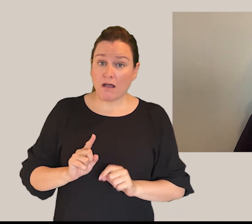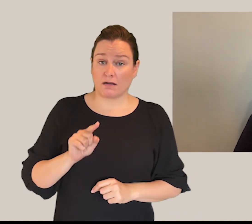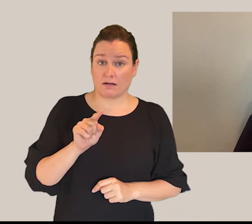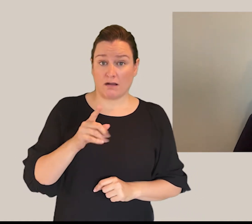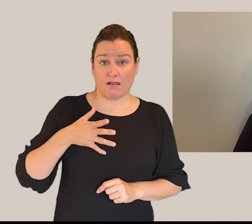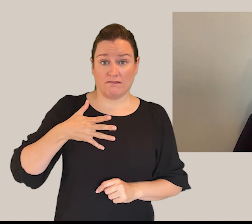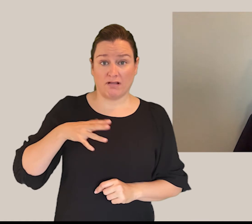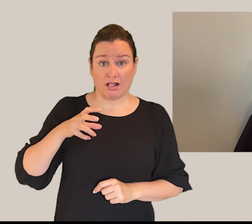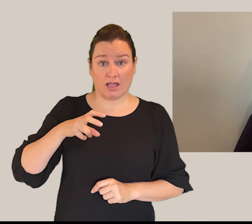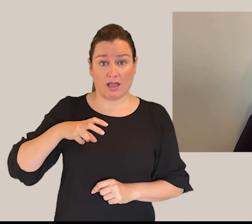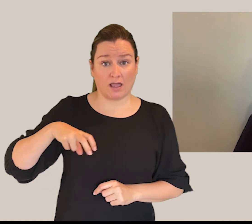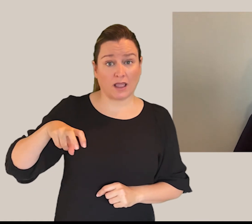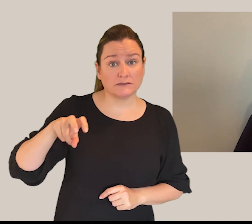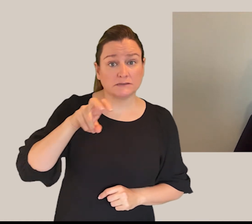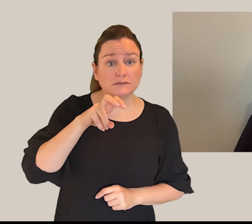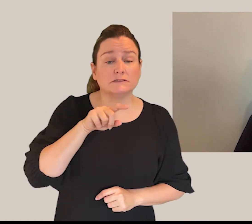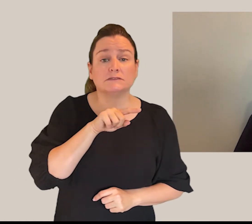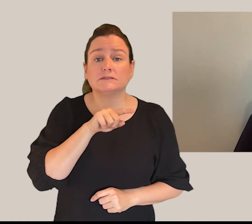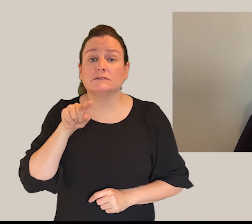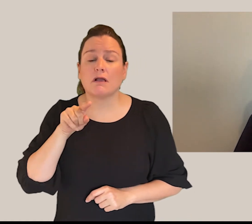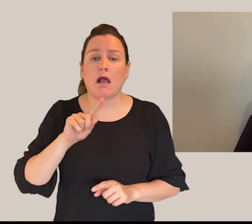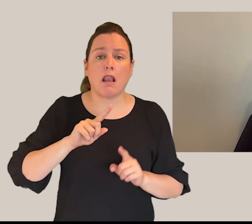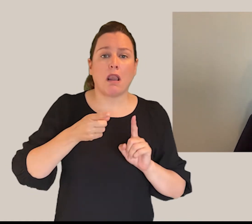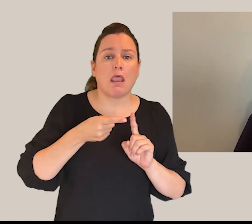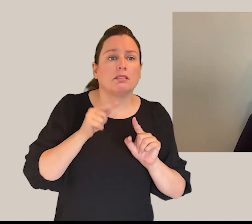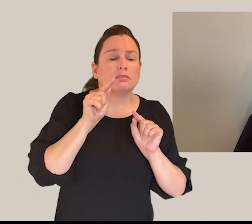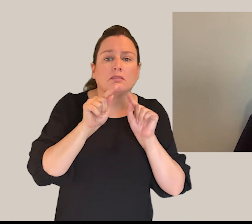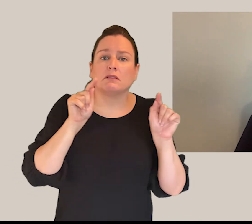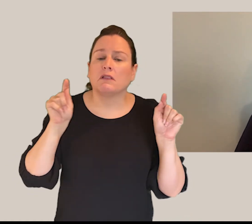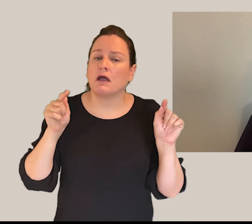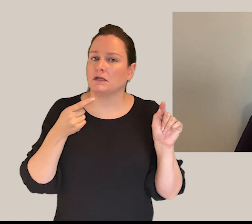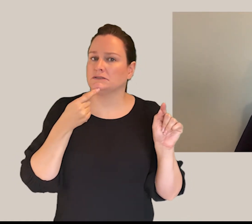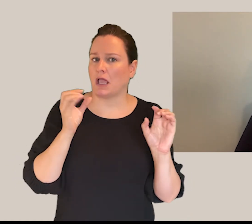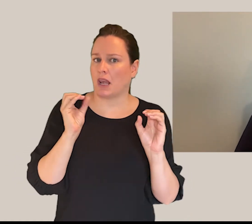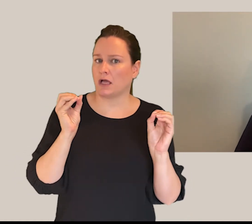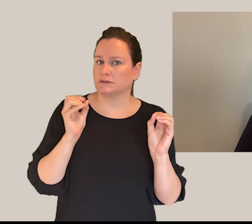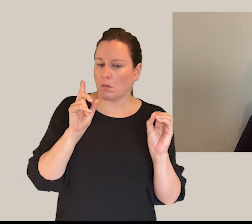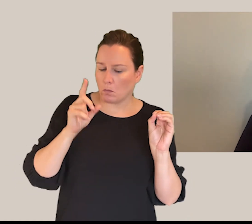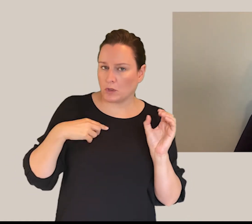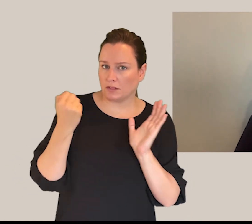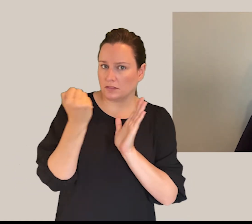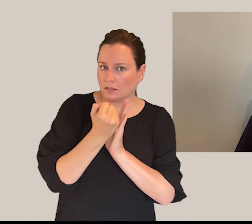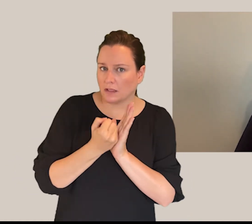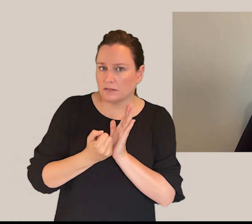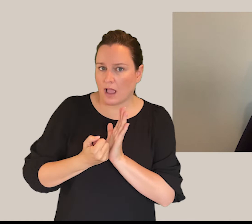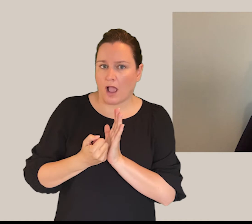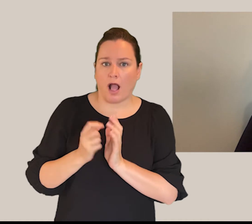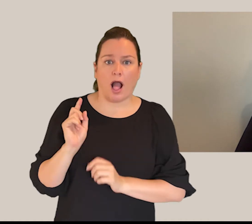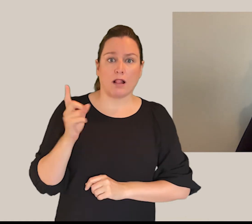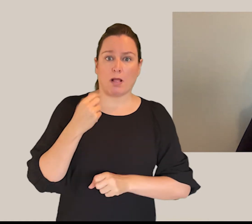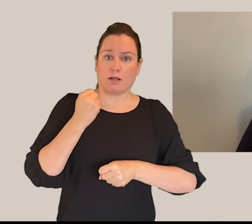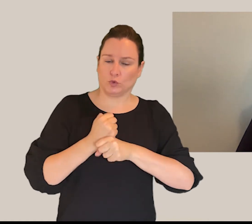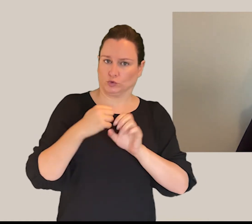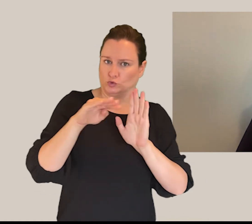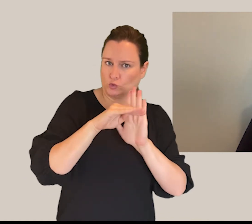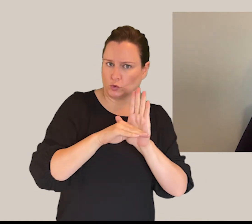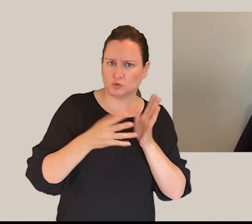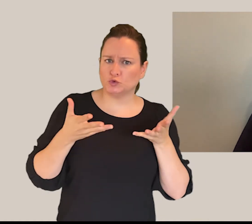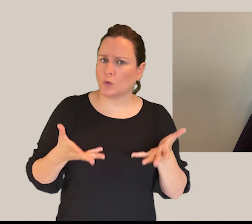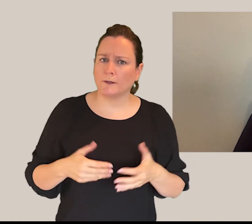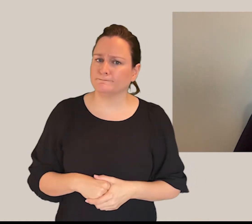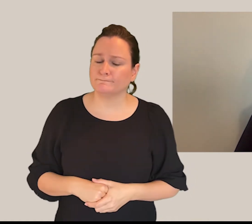However, there's no globally standardized policy regarding vaccination passports and travel restrictions